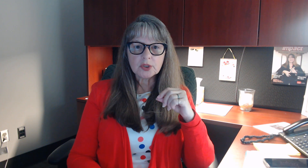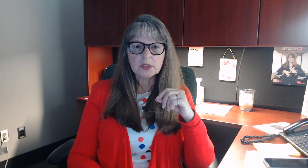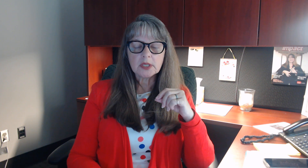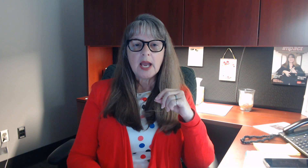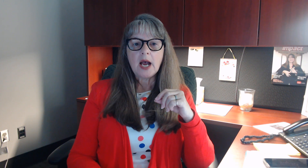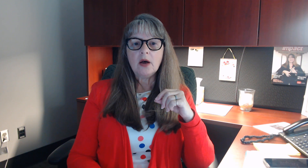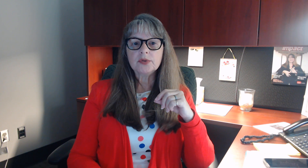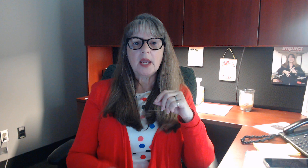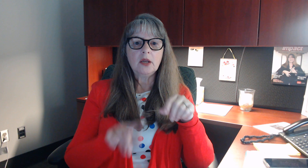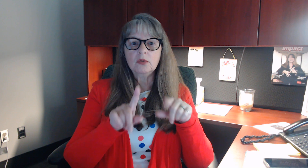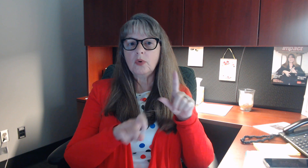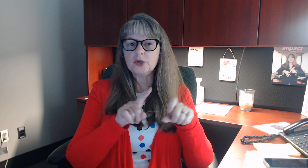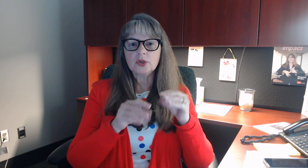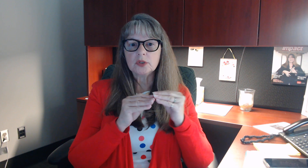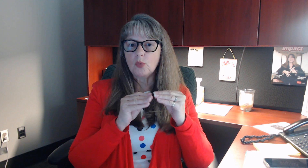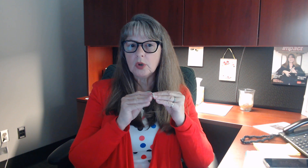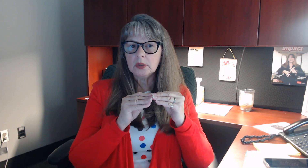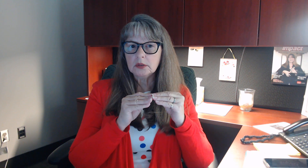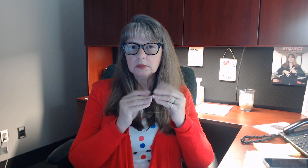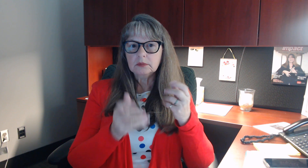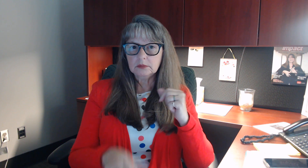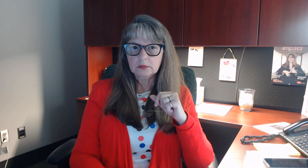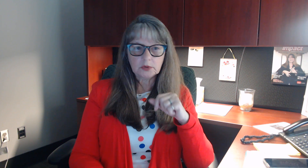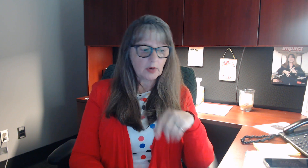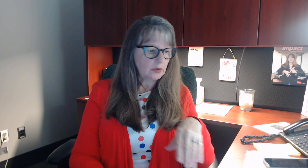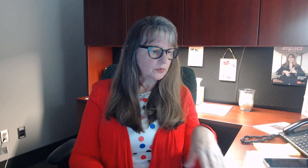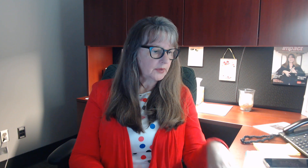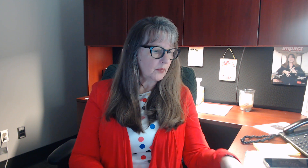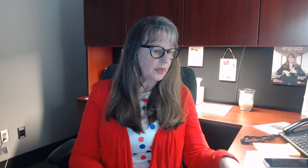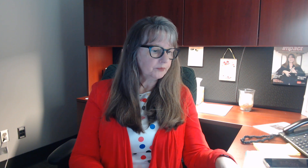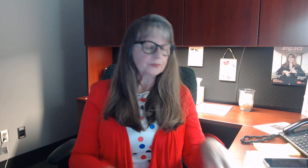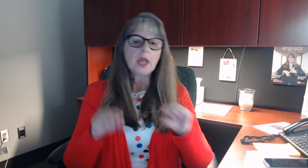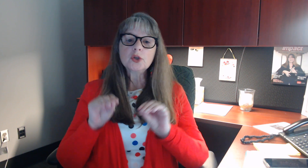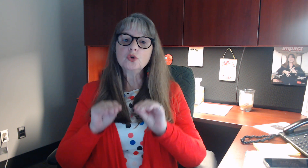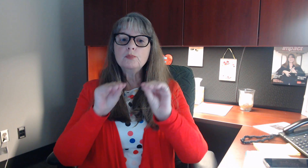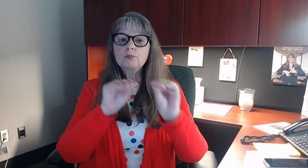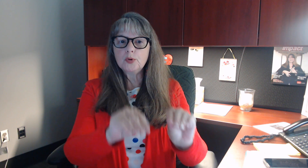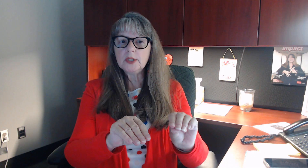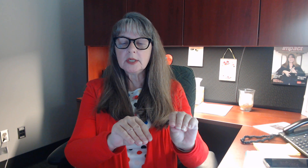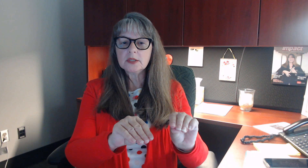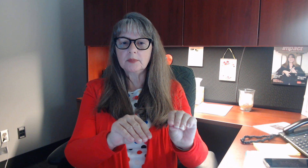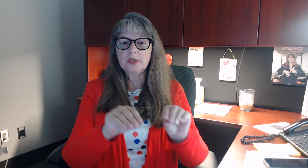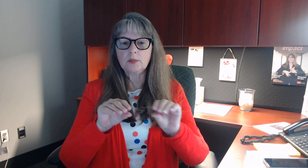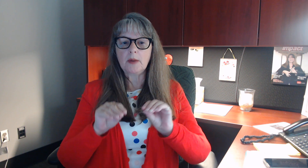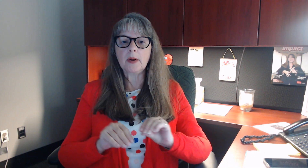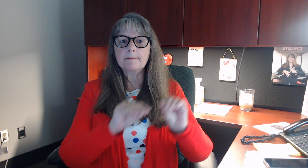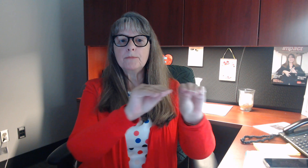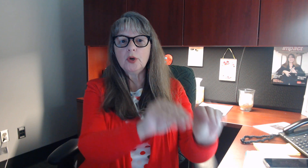questions?" I'll say, "Questions more." So I'll do it that way. To put something somewhere, I'm going to put it